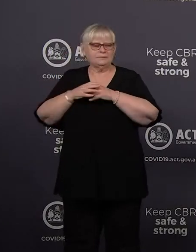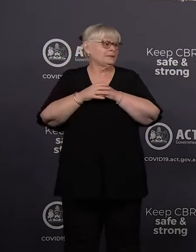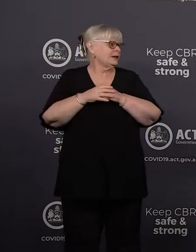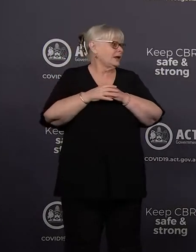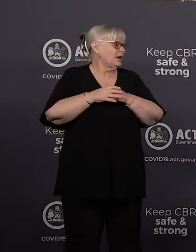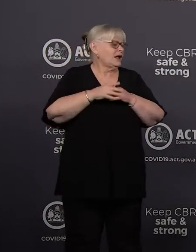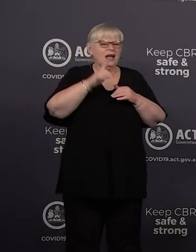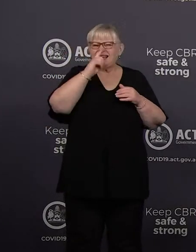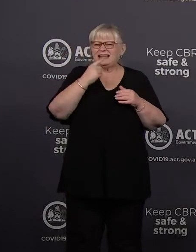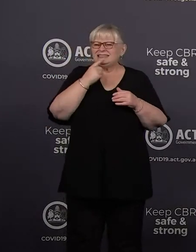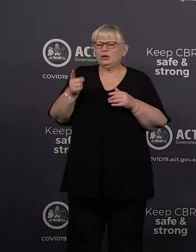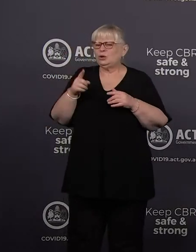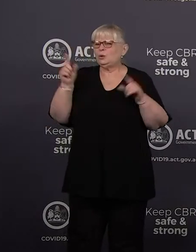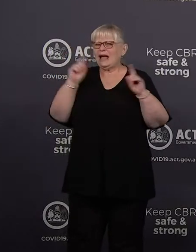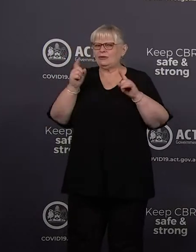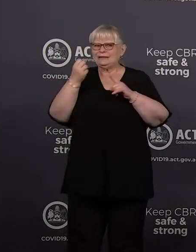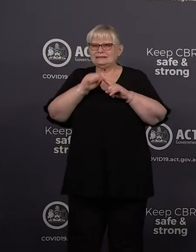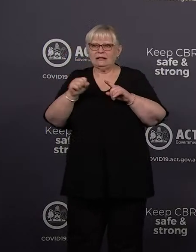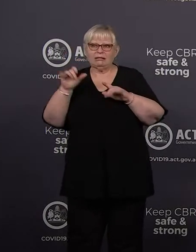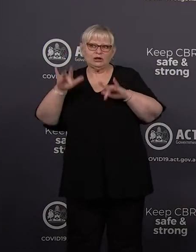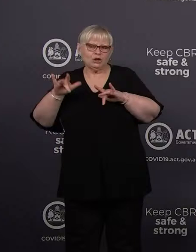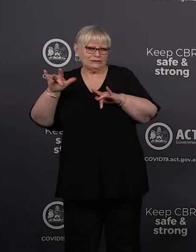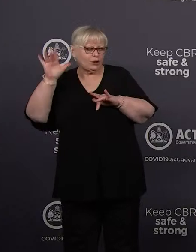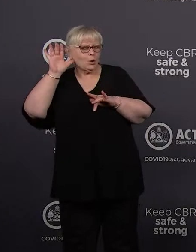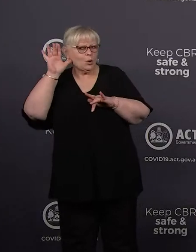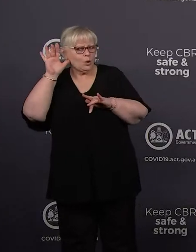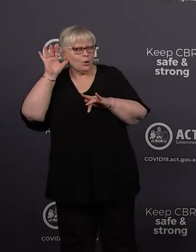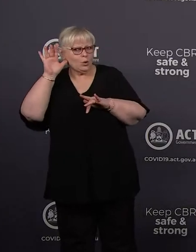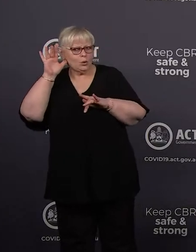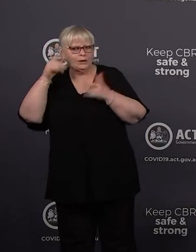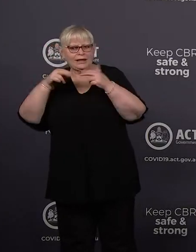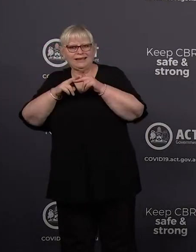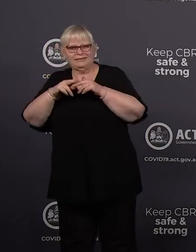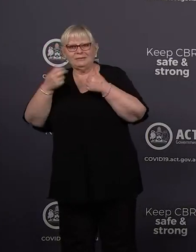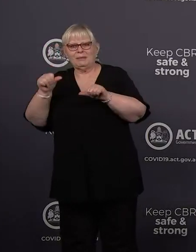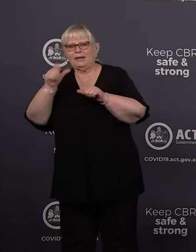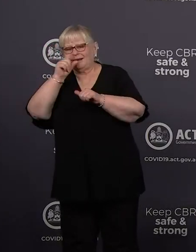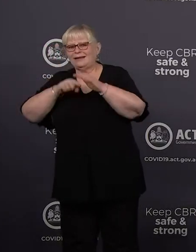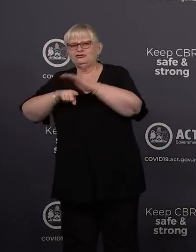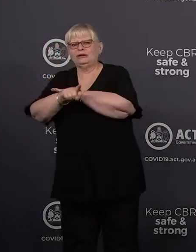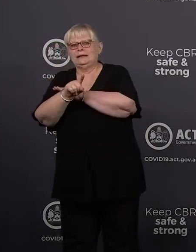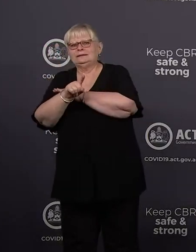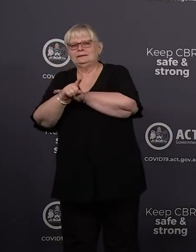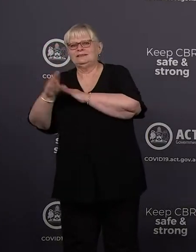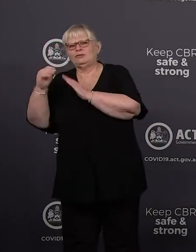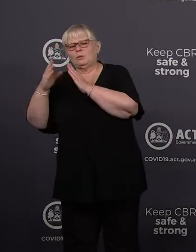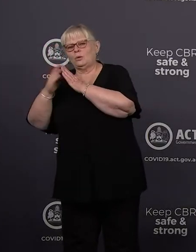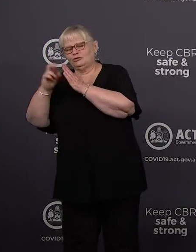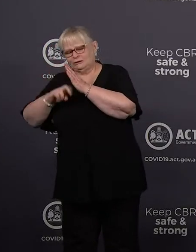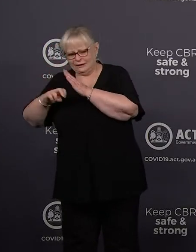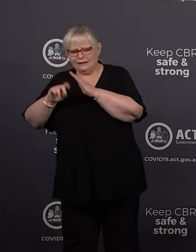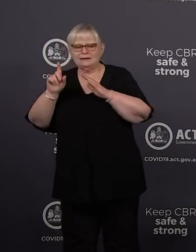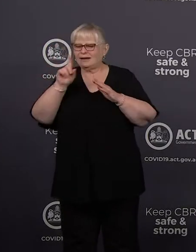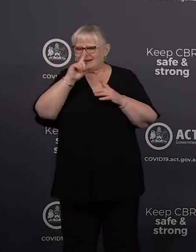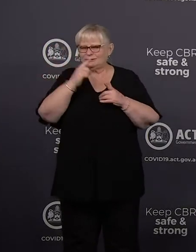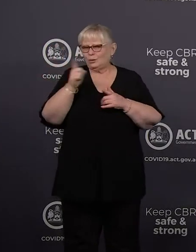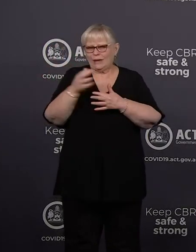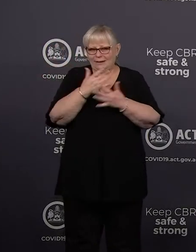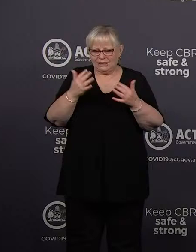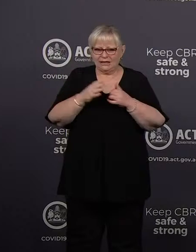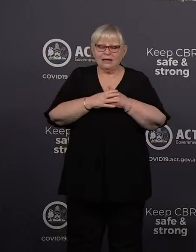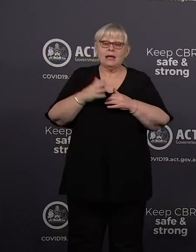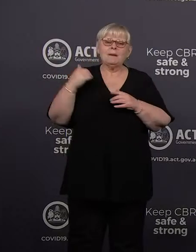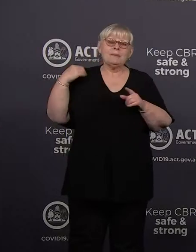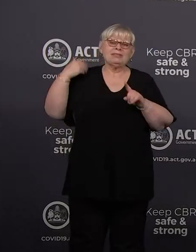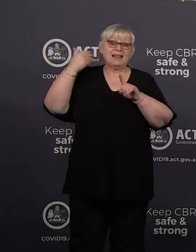I can't tell you how many are currently waiting a notification to be released from quarantine, but what I can say is over the